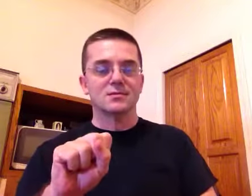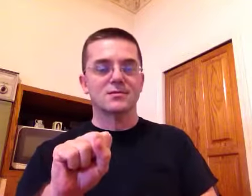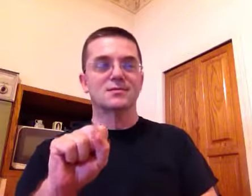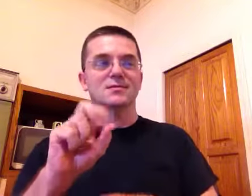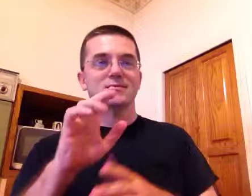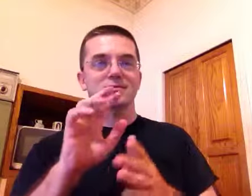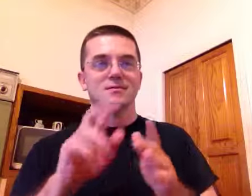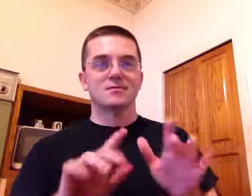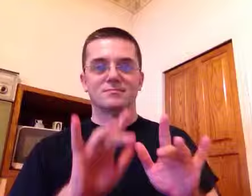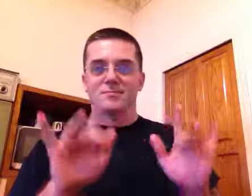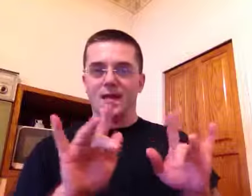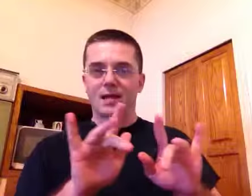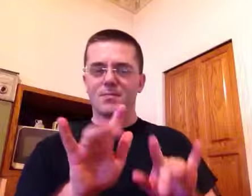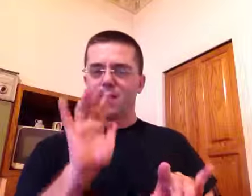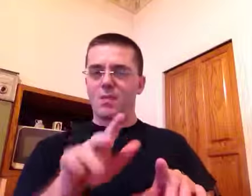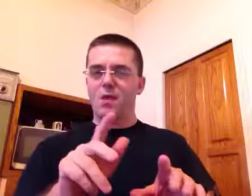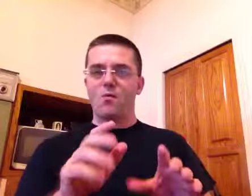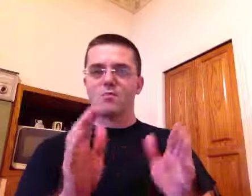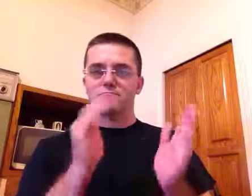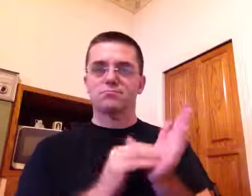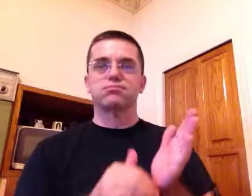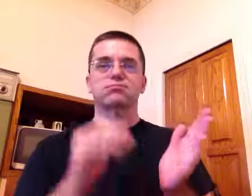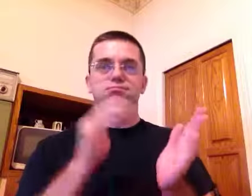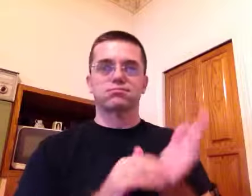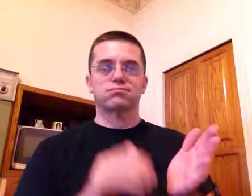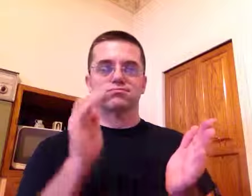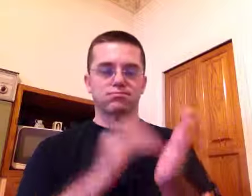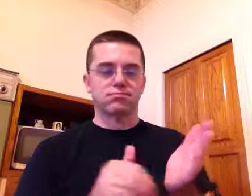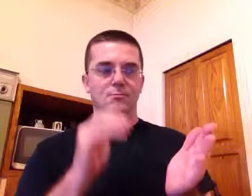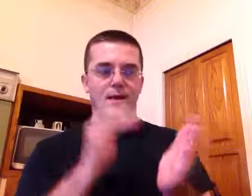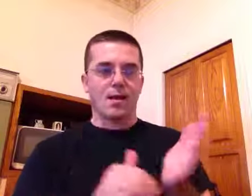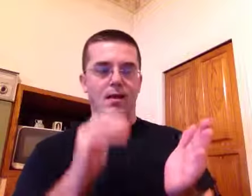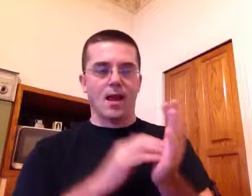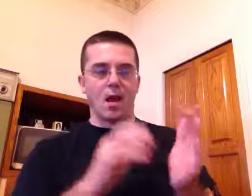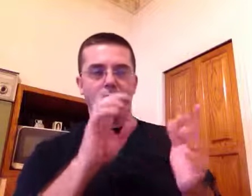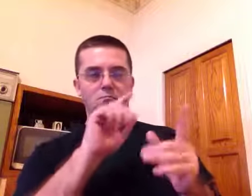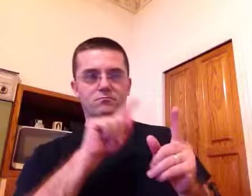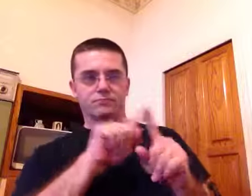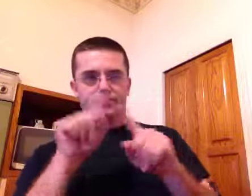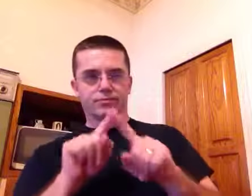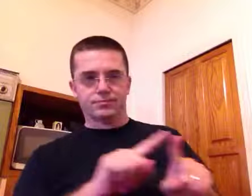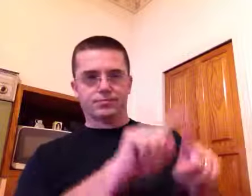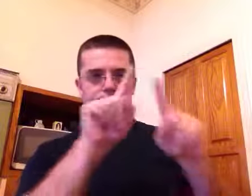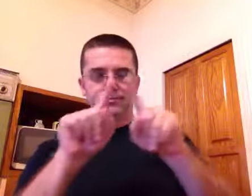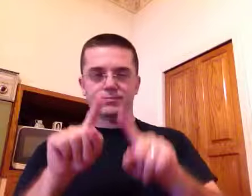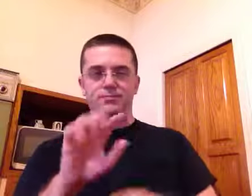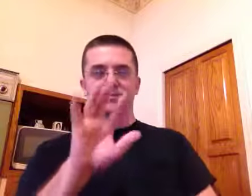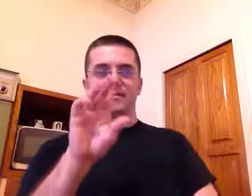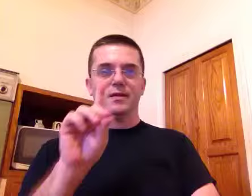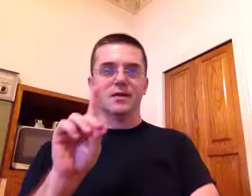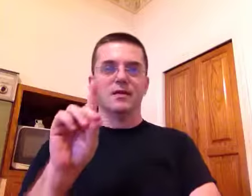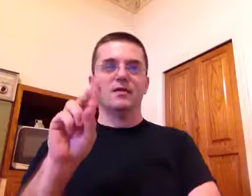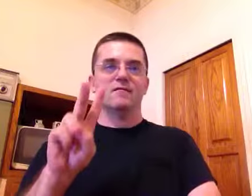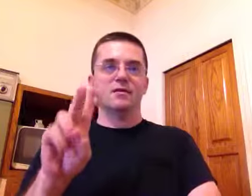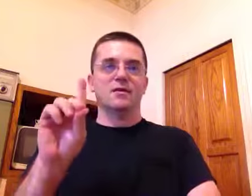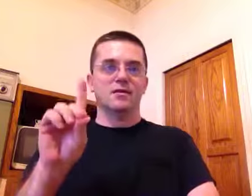we reshot the thing, and then we reshot the thing, and then we reshot the thing. Several different versions. It was on DVD.